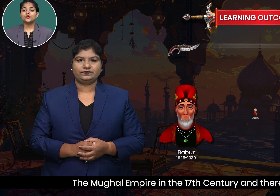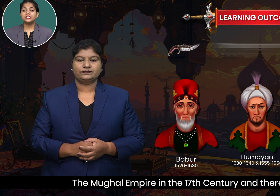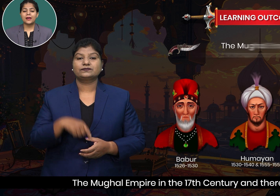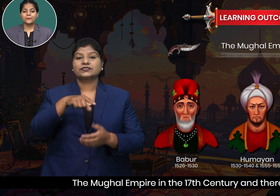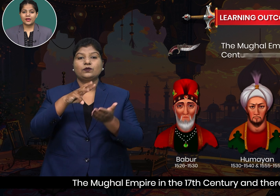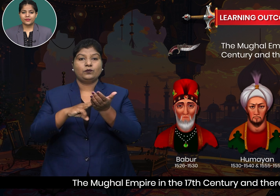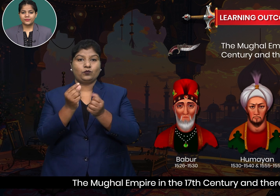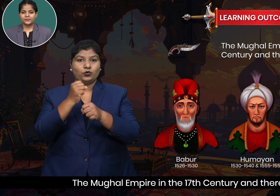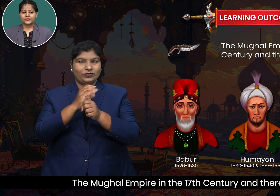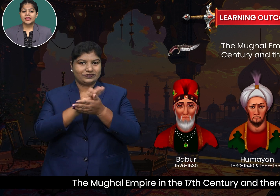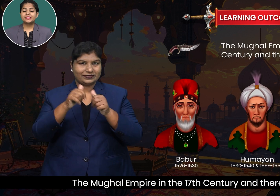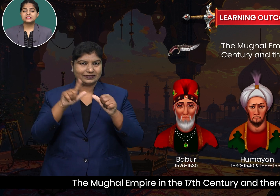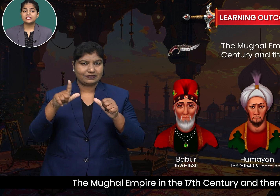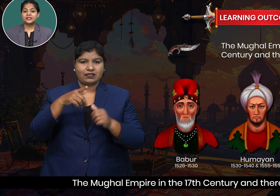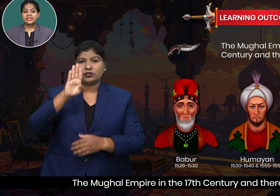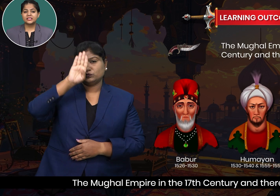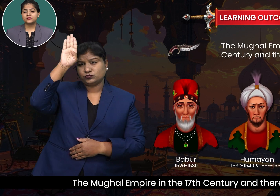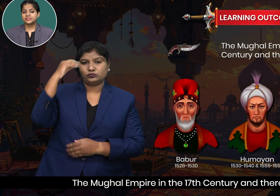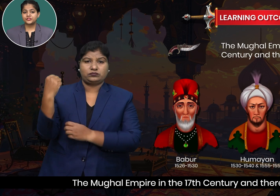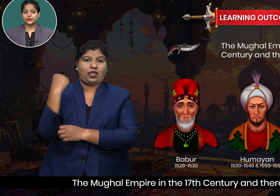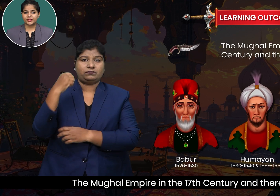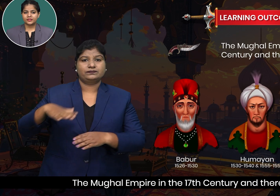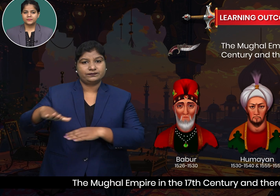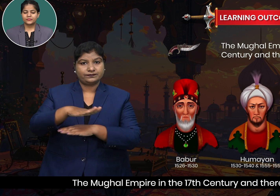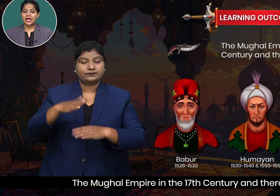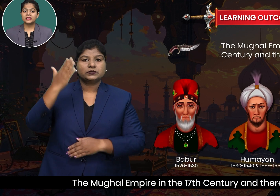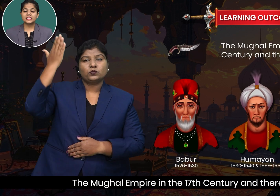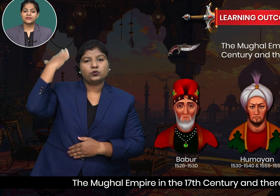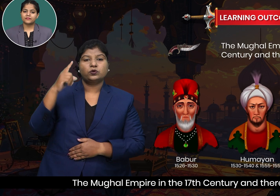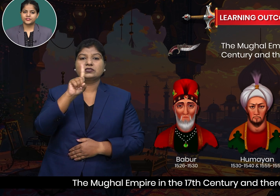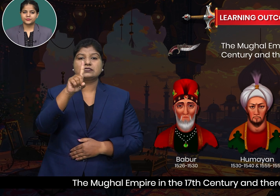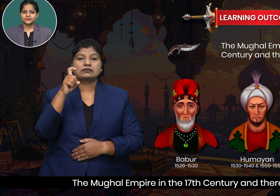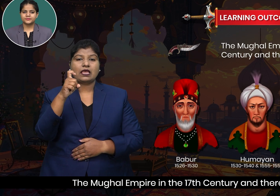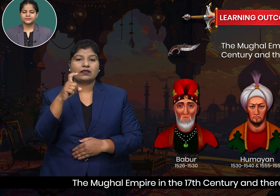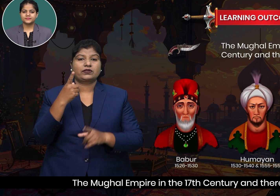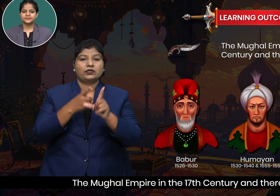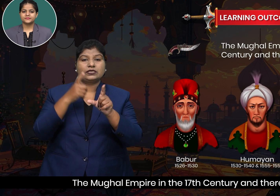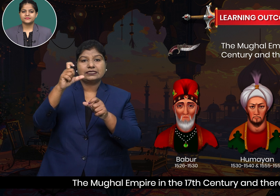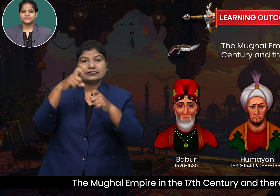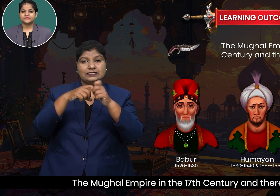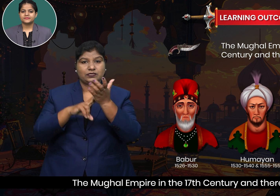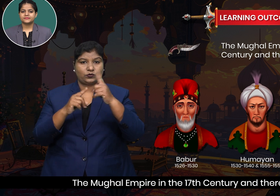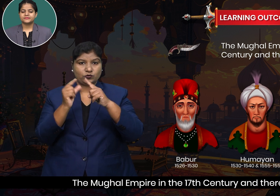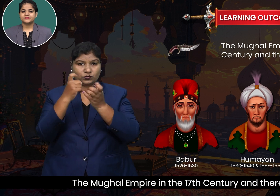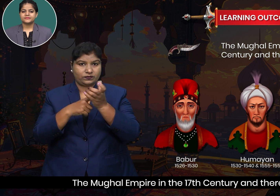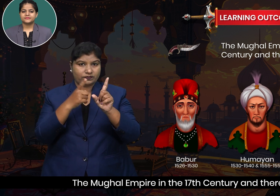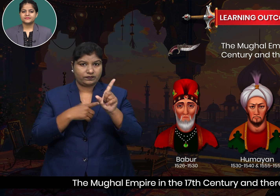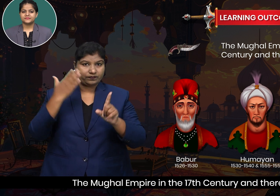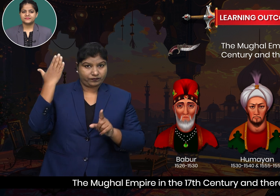The Mughal Empire in the 17th century and thereafter.